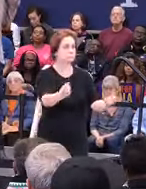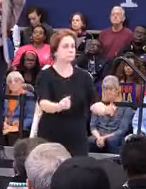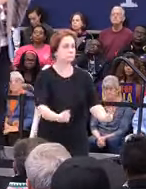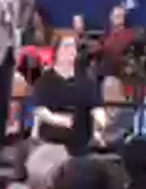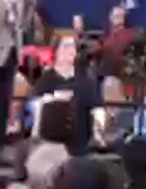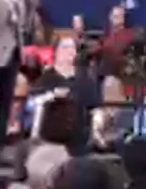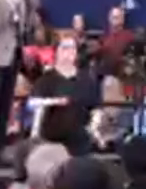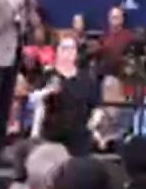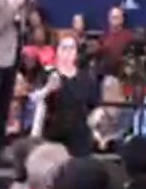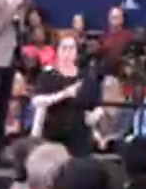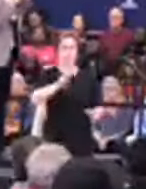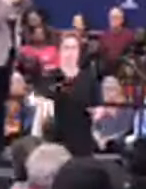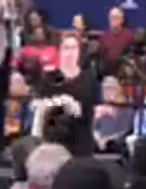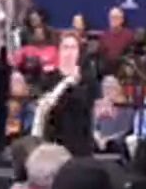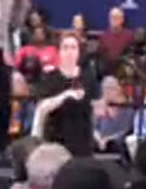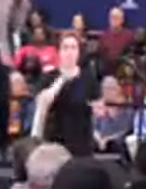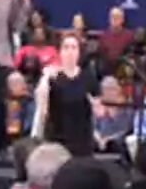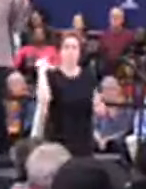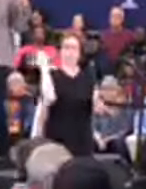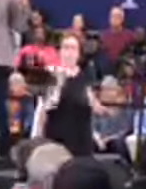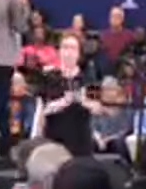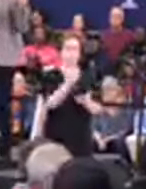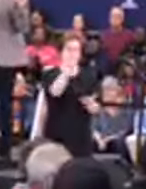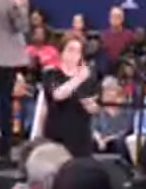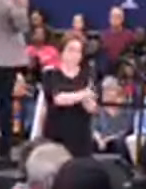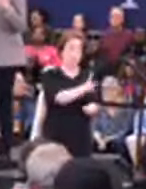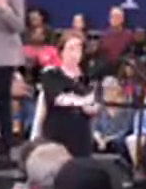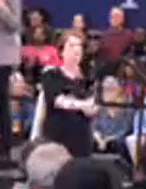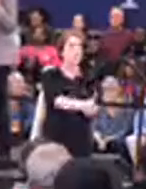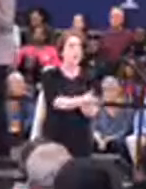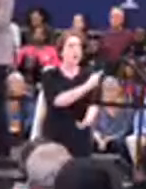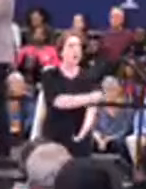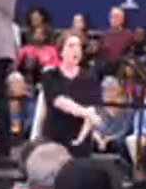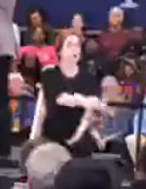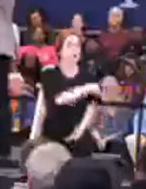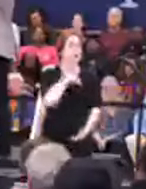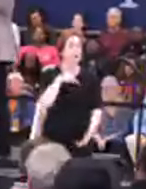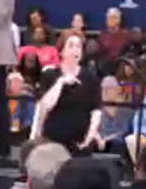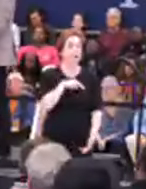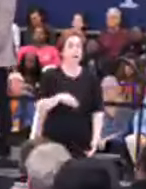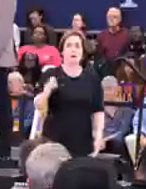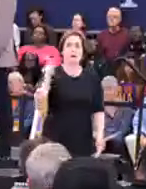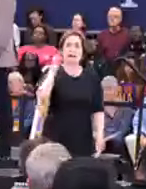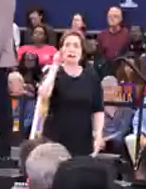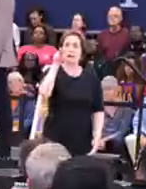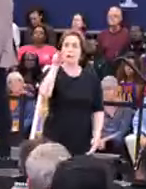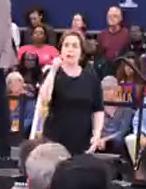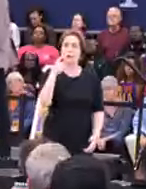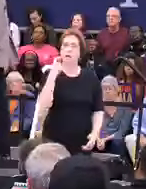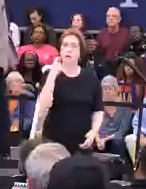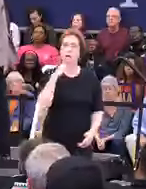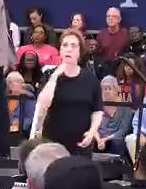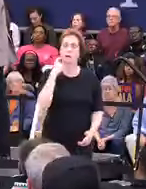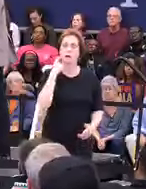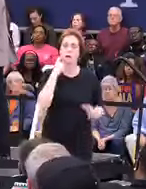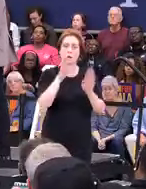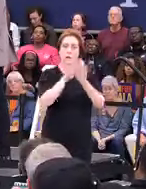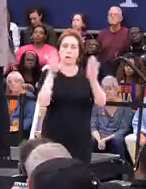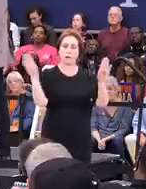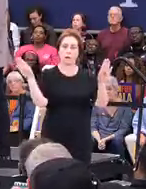seat. And when she arrived in the parking lot at the hospital, she's looking at those sliding glass doors and she